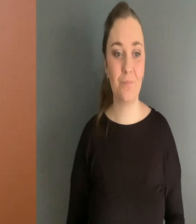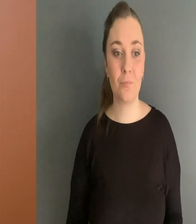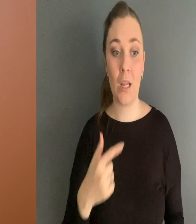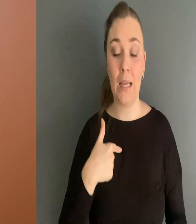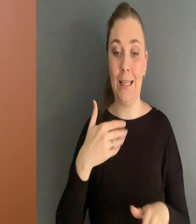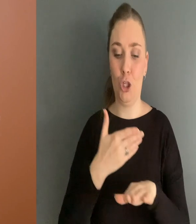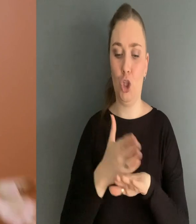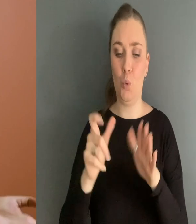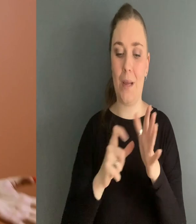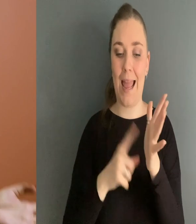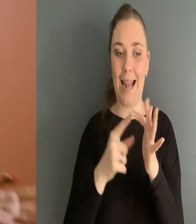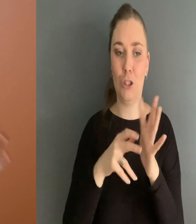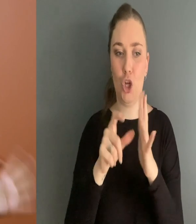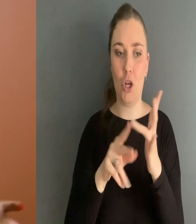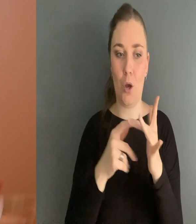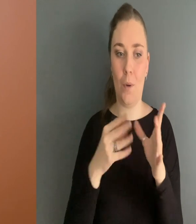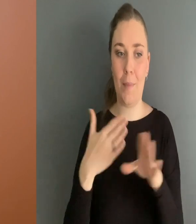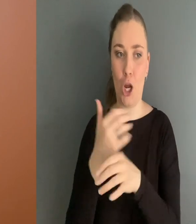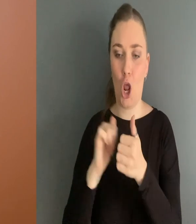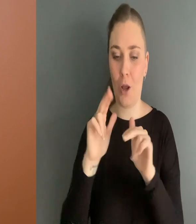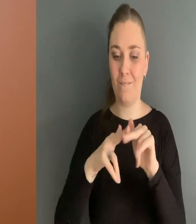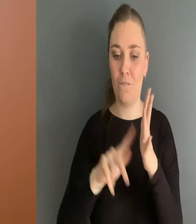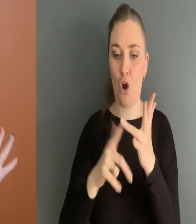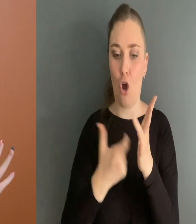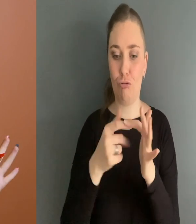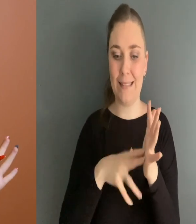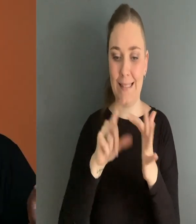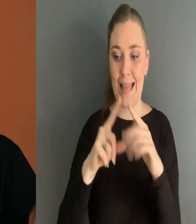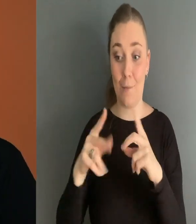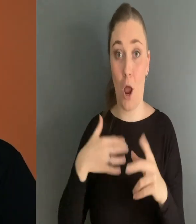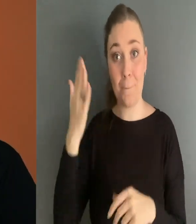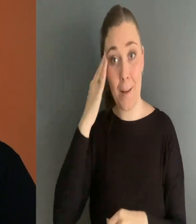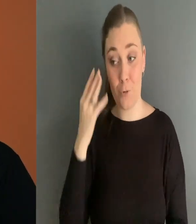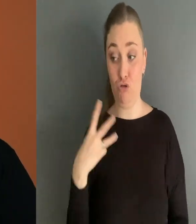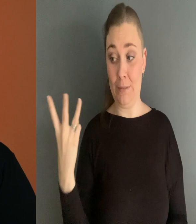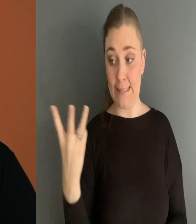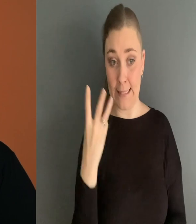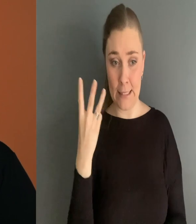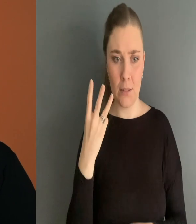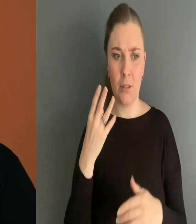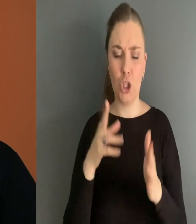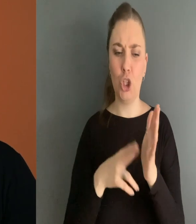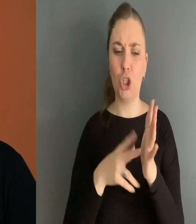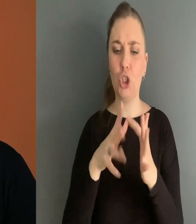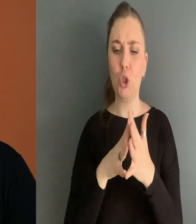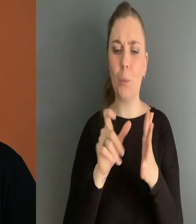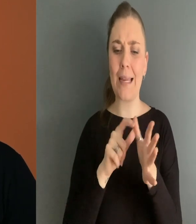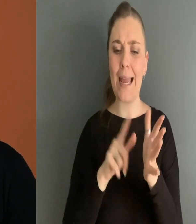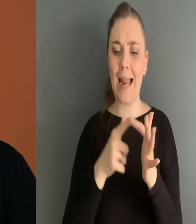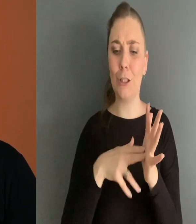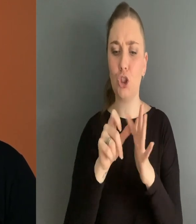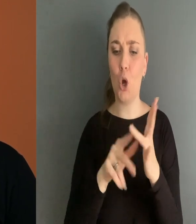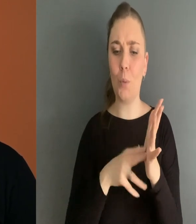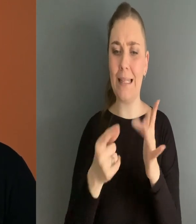New Caledonia with my colleague Florence and my mum. When I was doing a New Caledonia I was